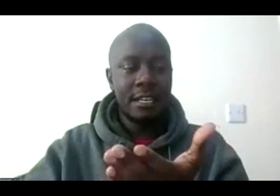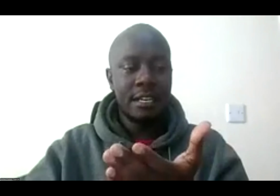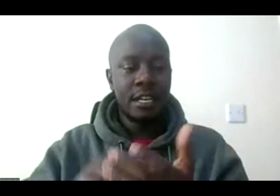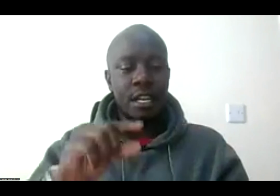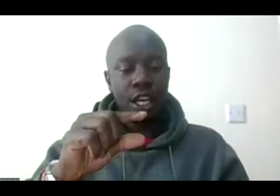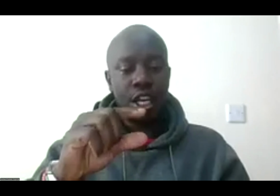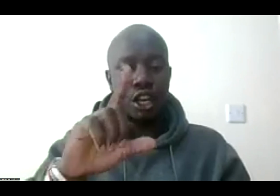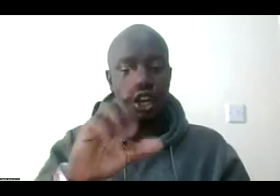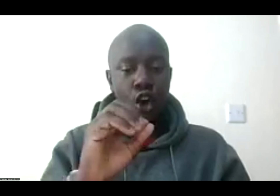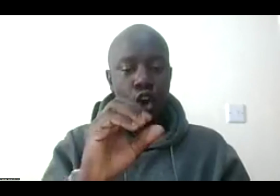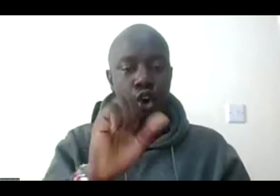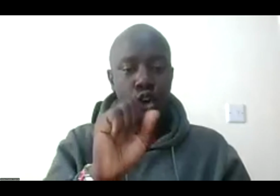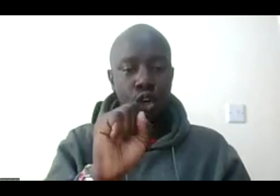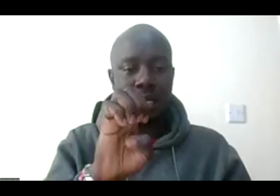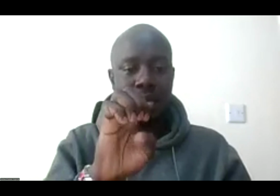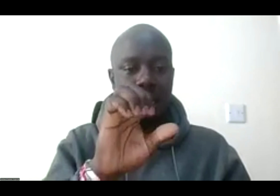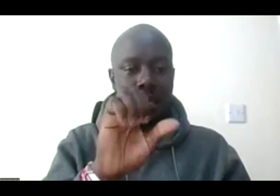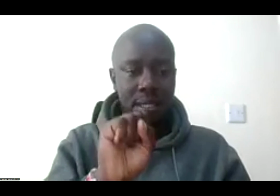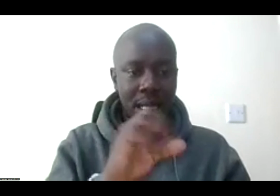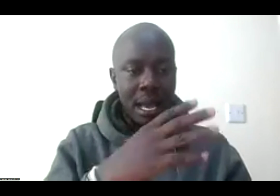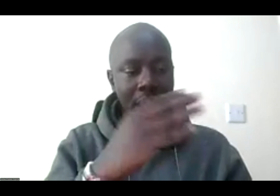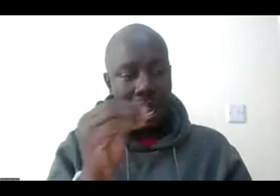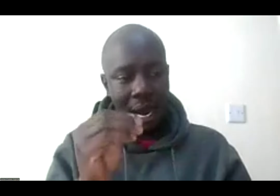We also have community validation,